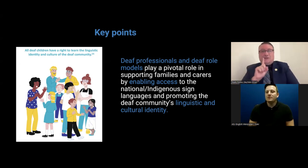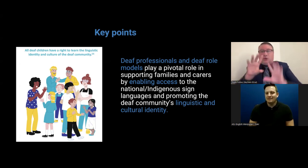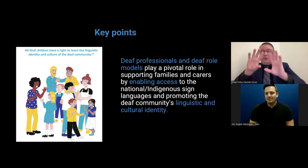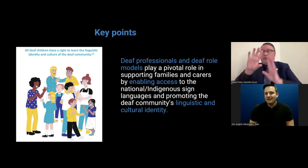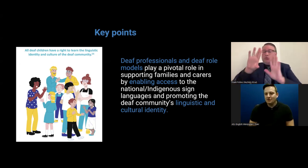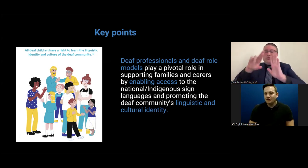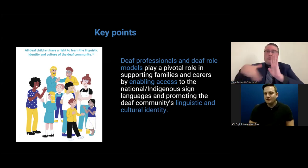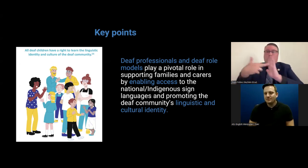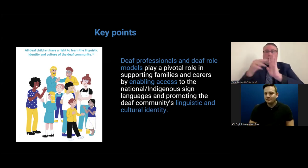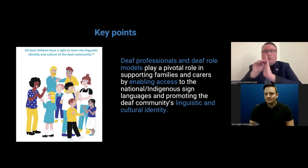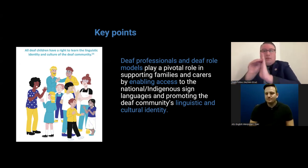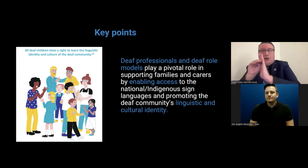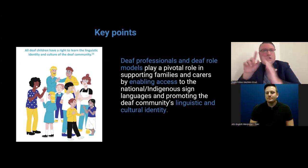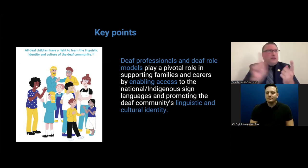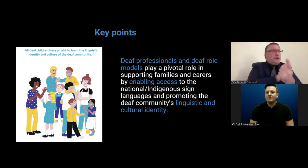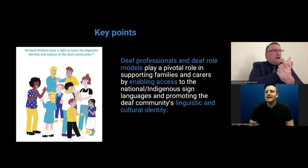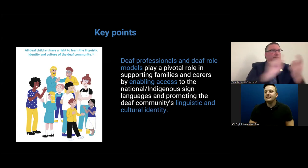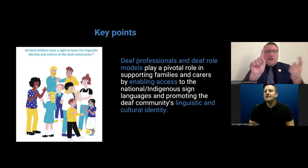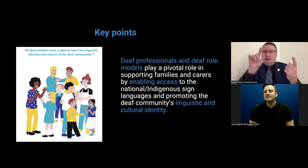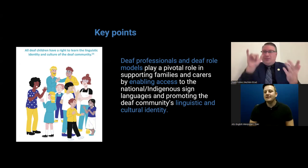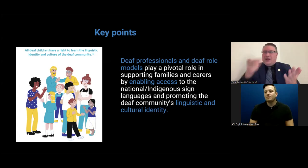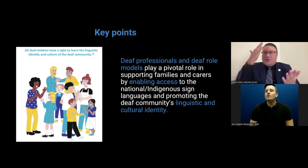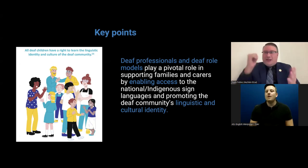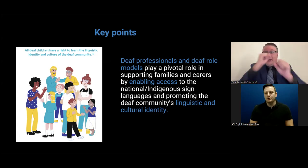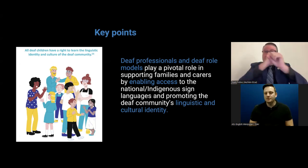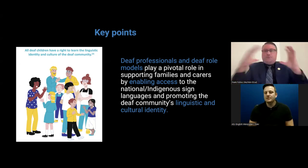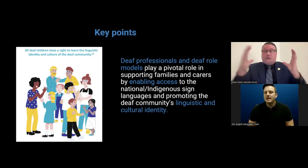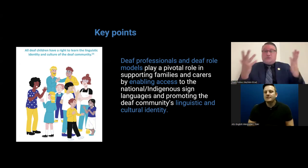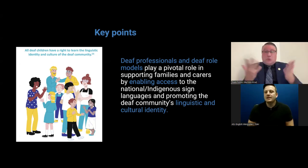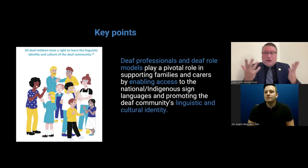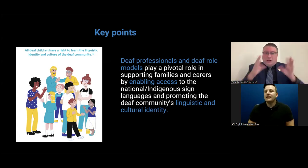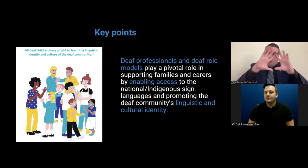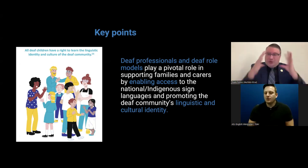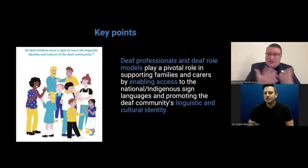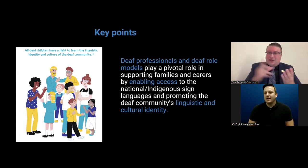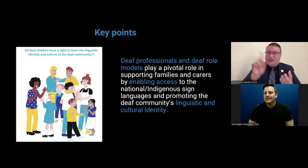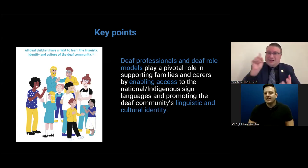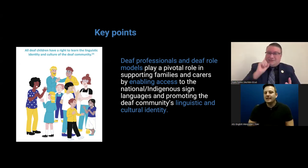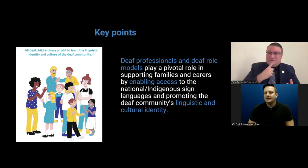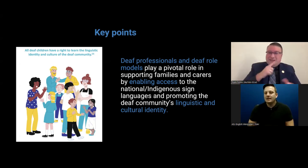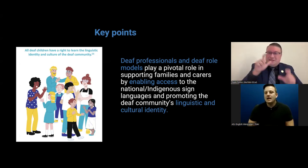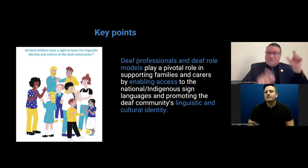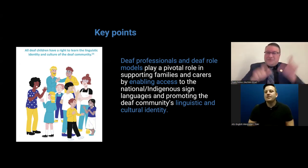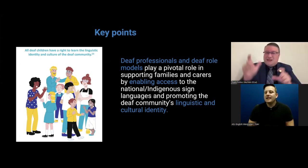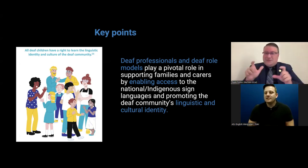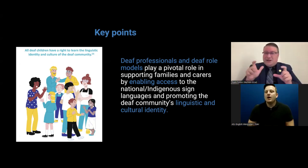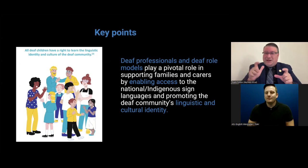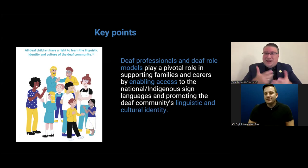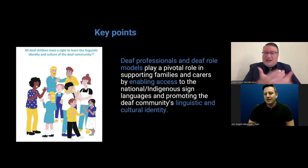deaf professionals, and see deaf role models to reinforce their identity. So that's our vision,